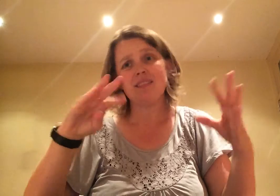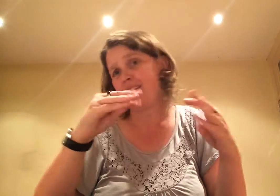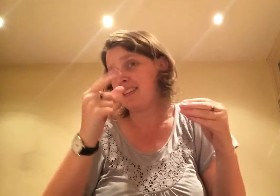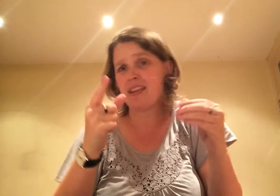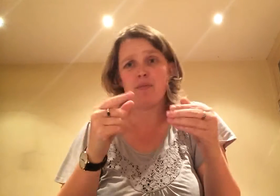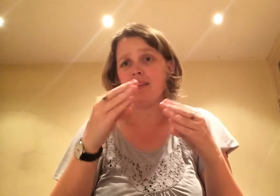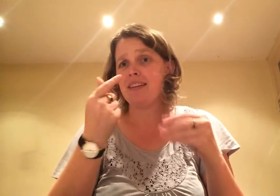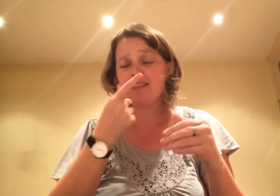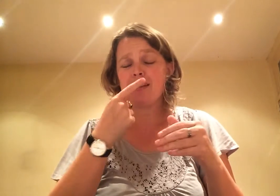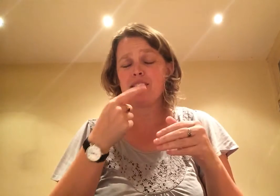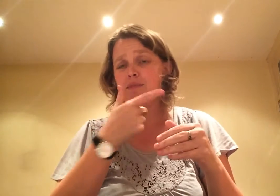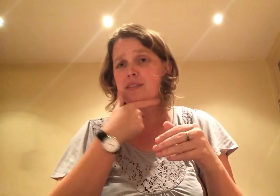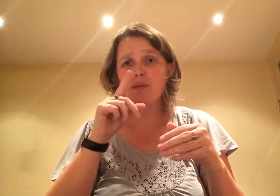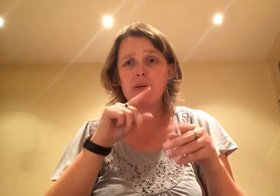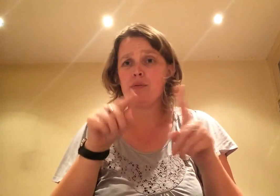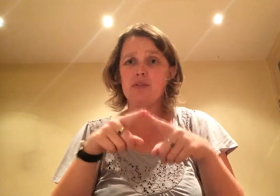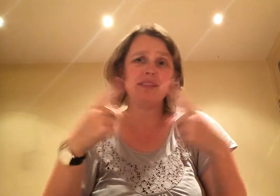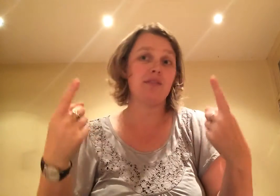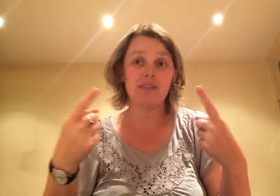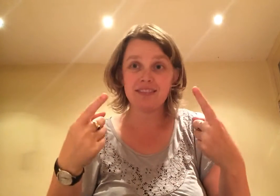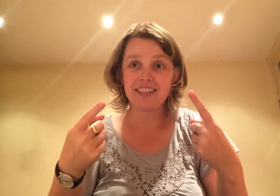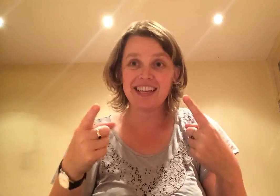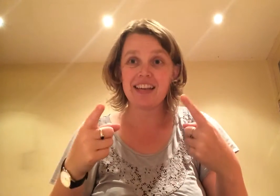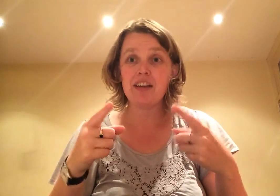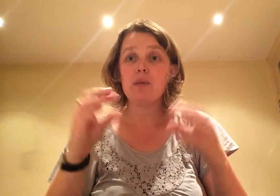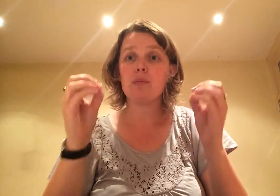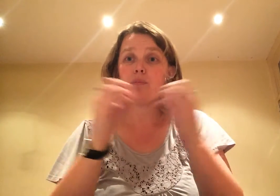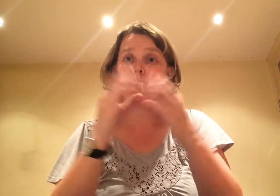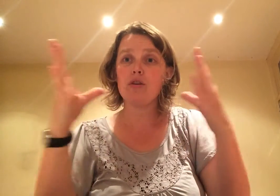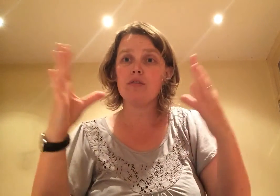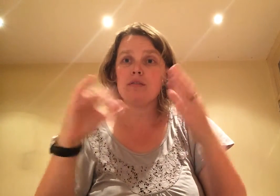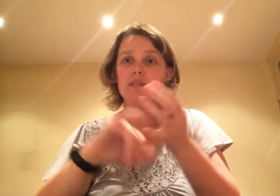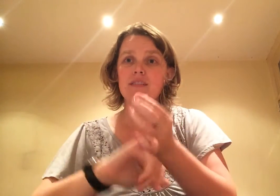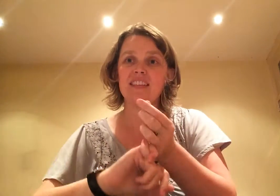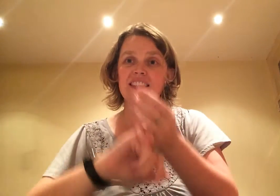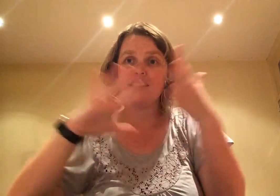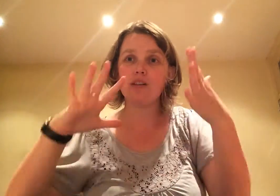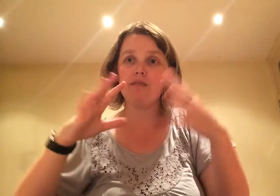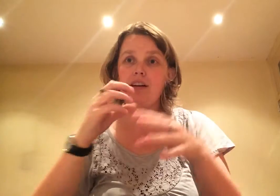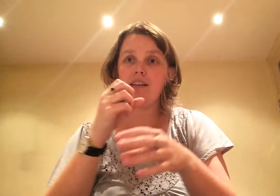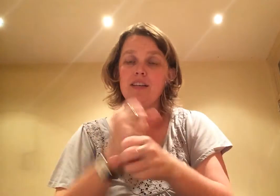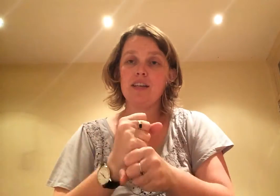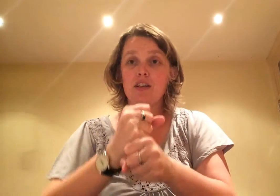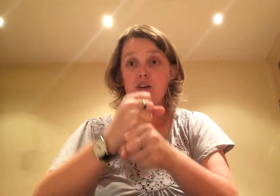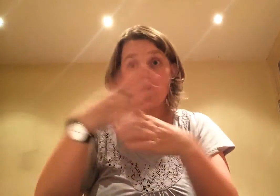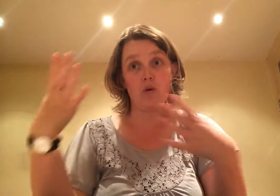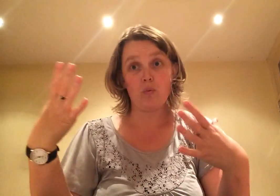Yes, some people do different, okay? But bronze, silver, gold.